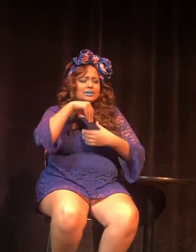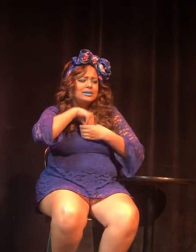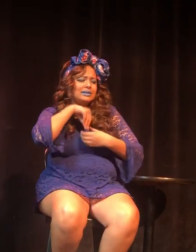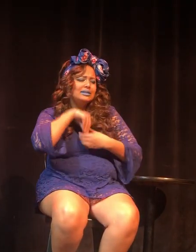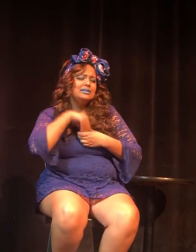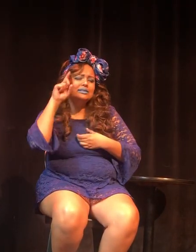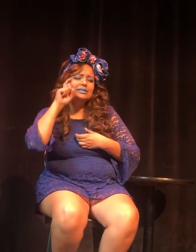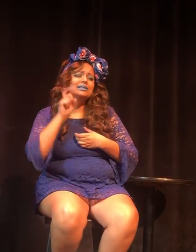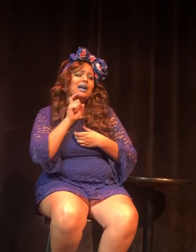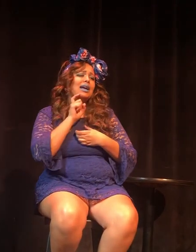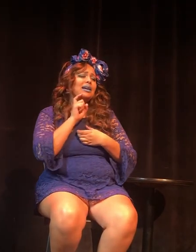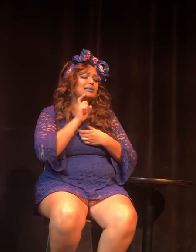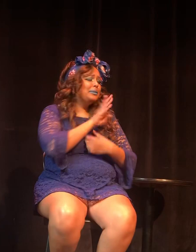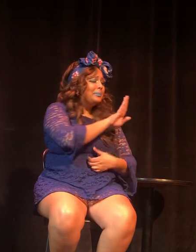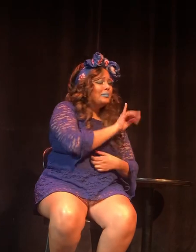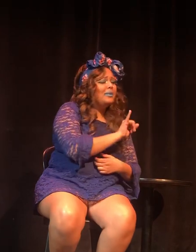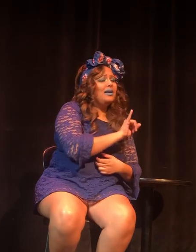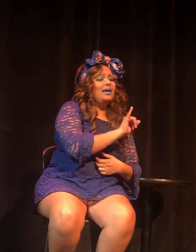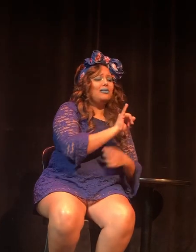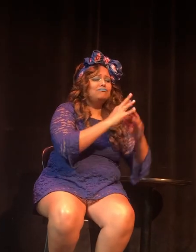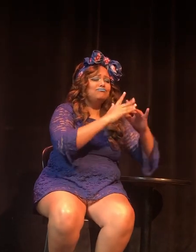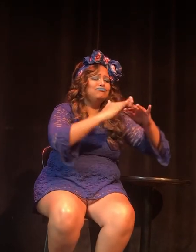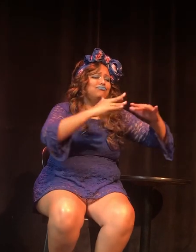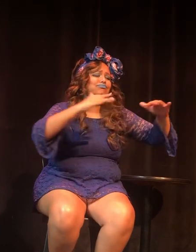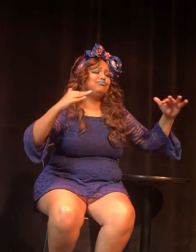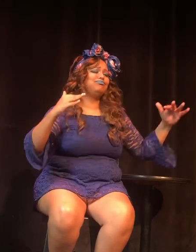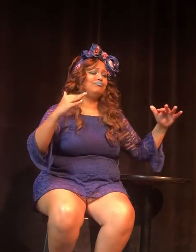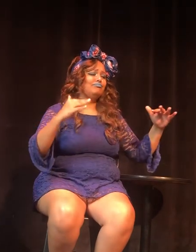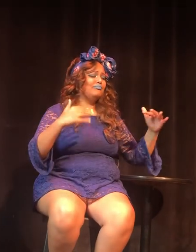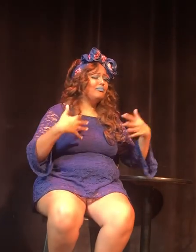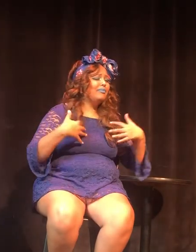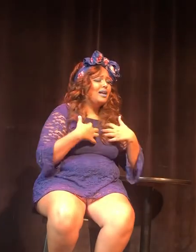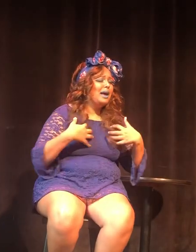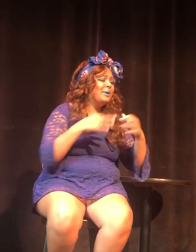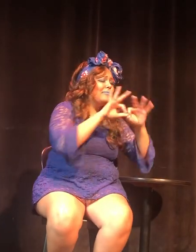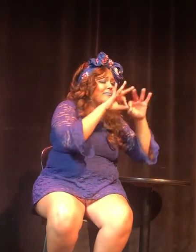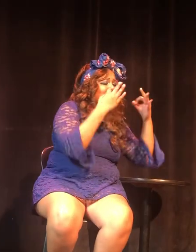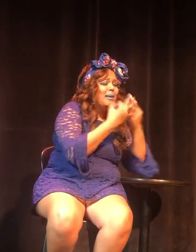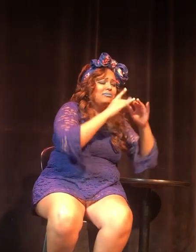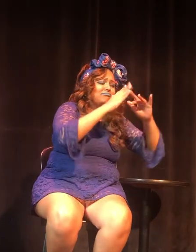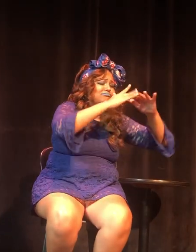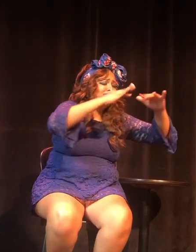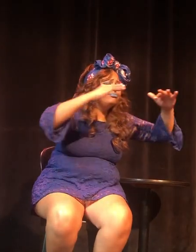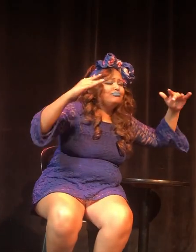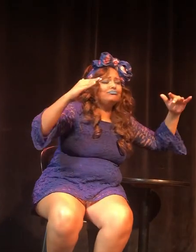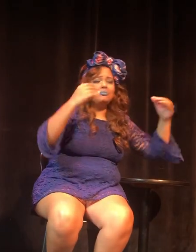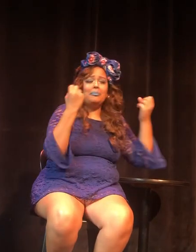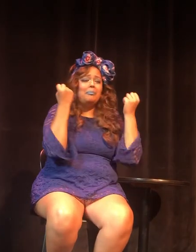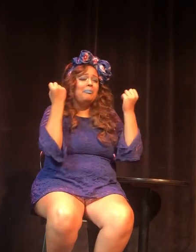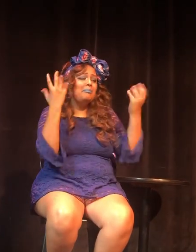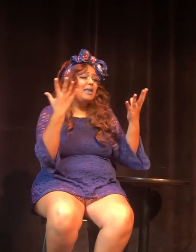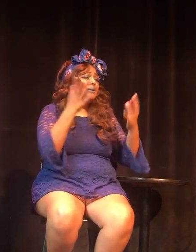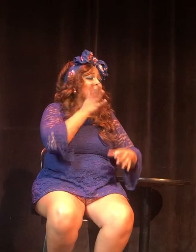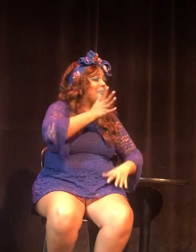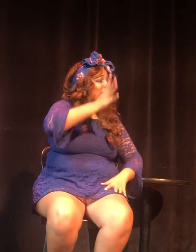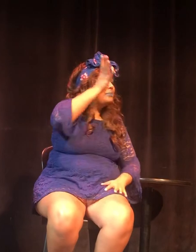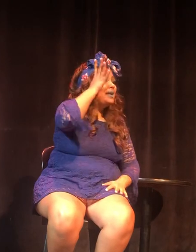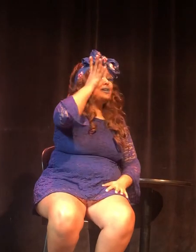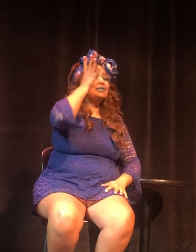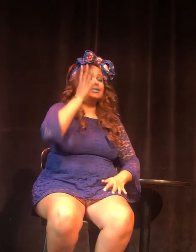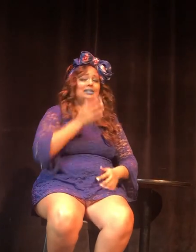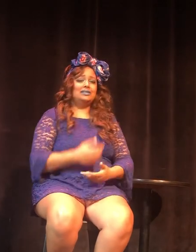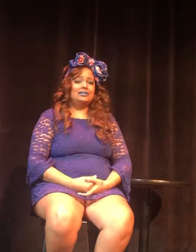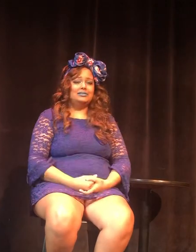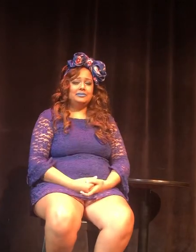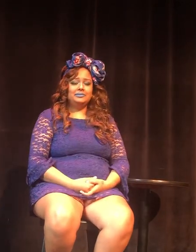Bisexual animals. Animals that have families with more than two parents, too. The